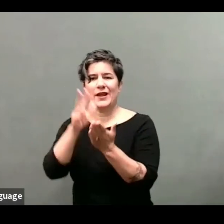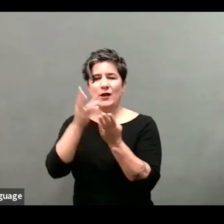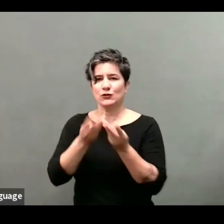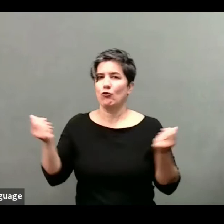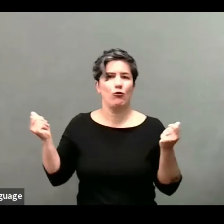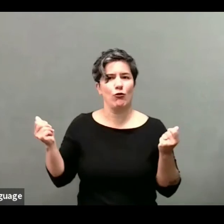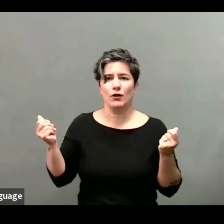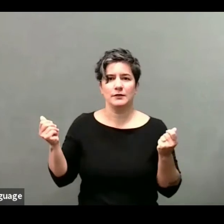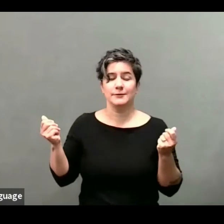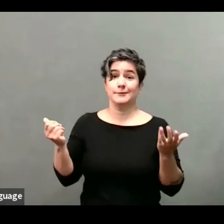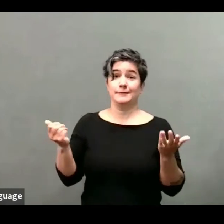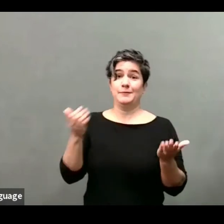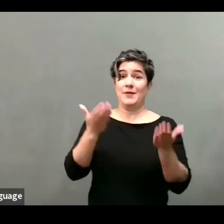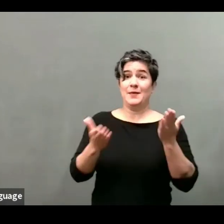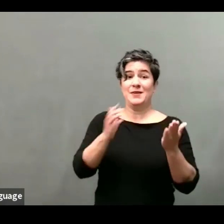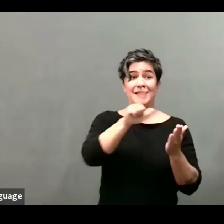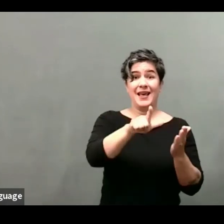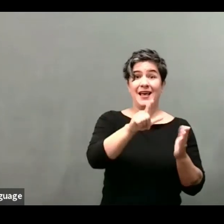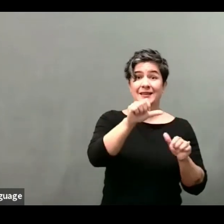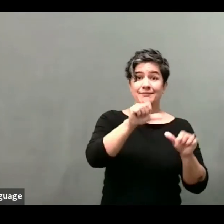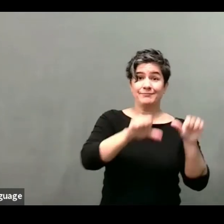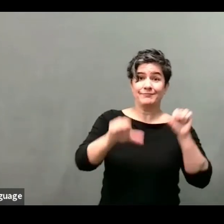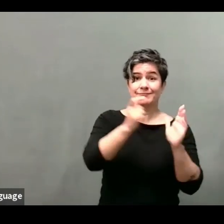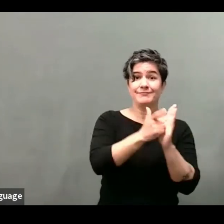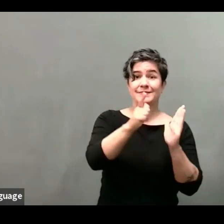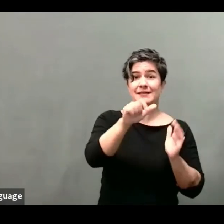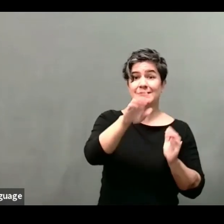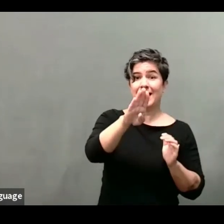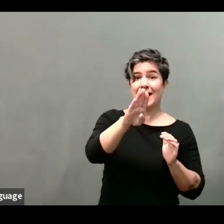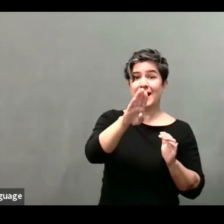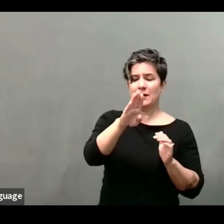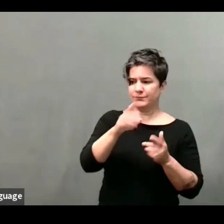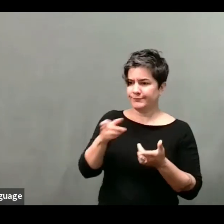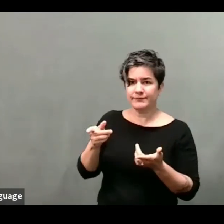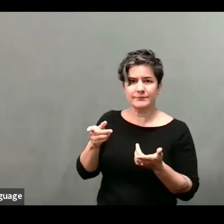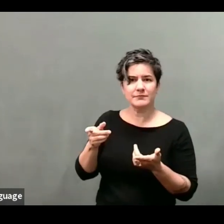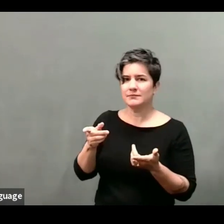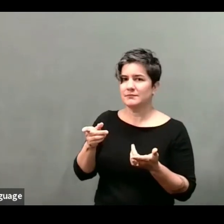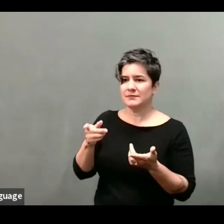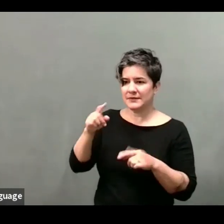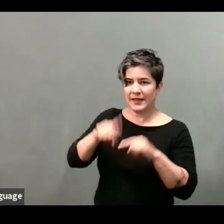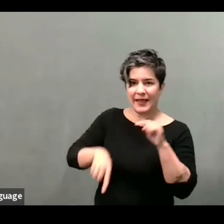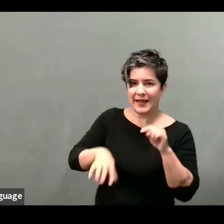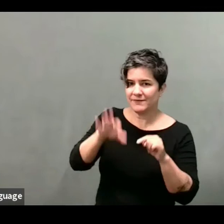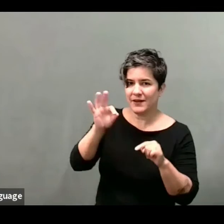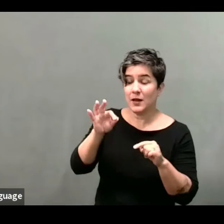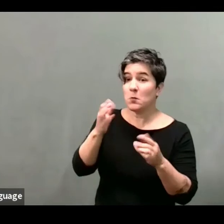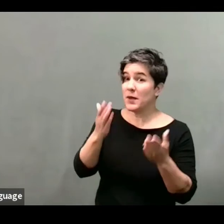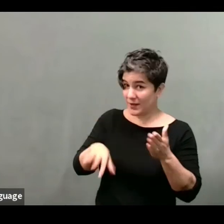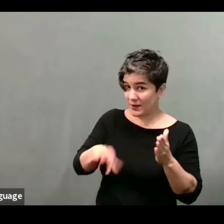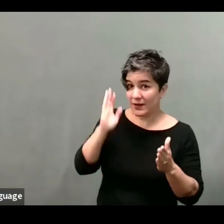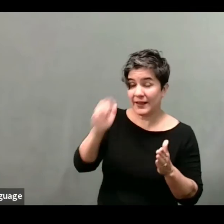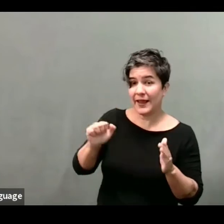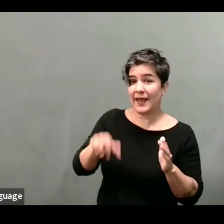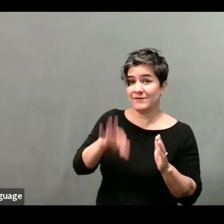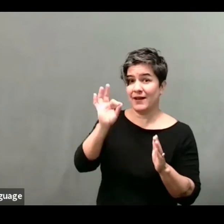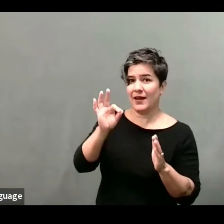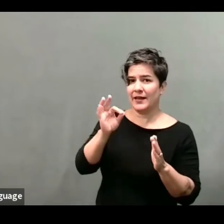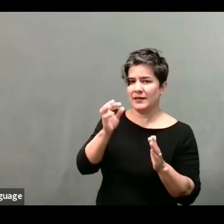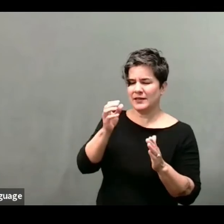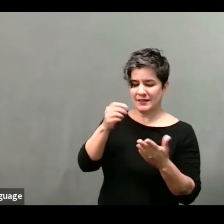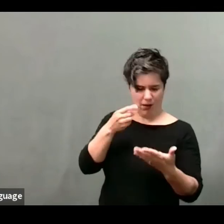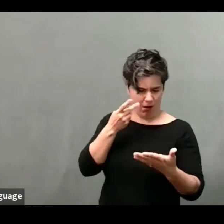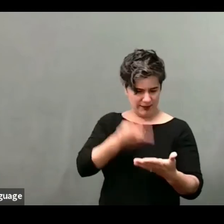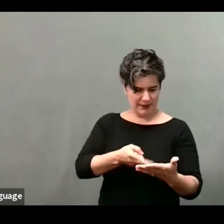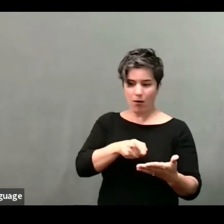the possibility that the crime lab may detect a substance that the patient knows they did not ingest willingly and be able to